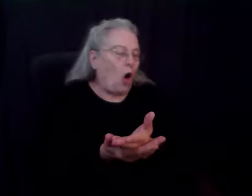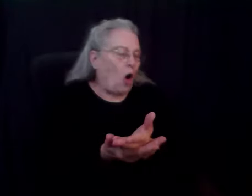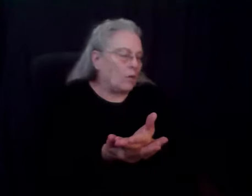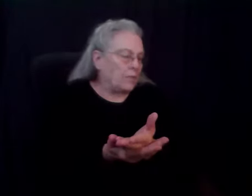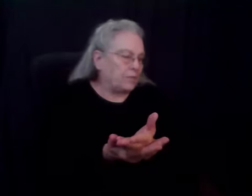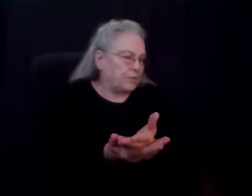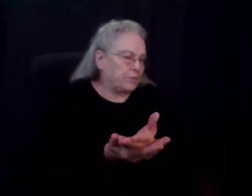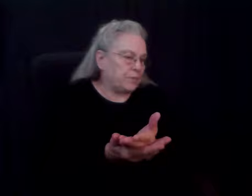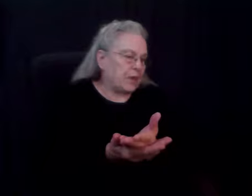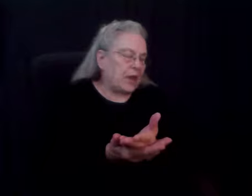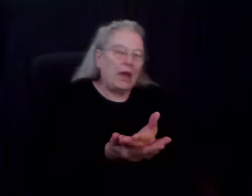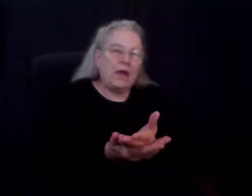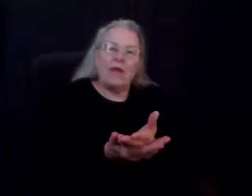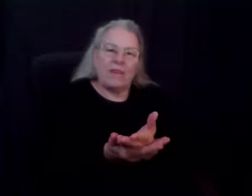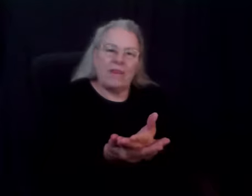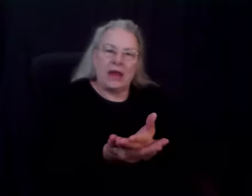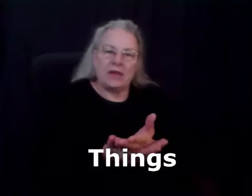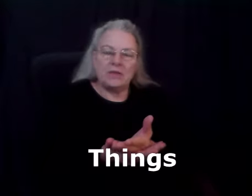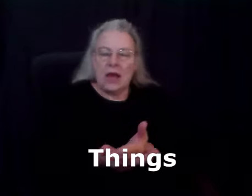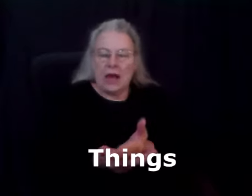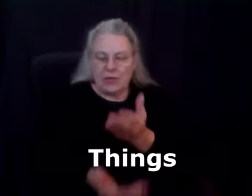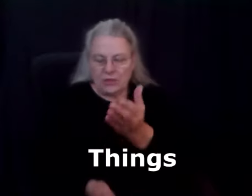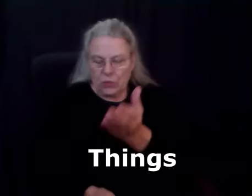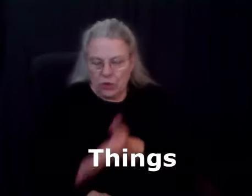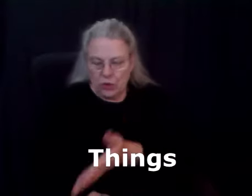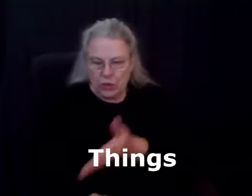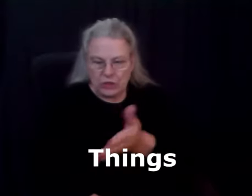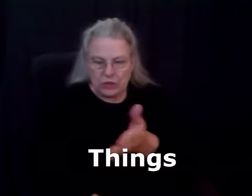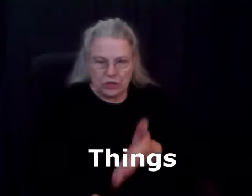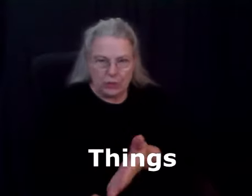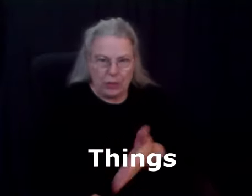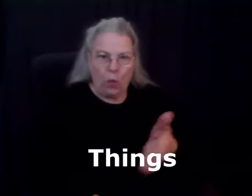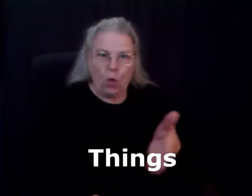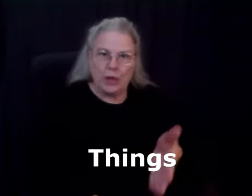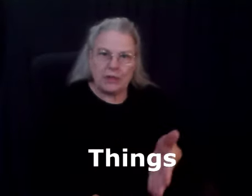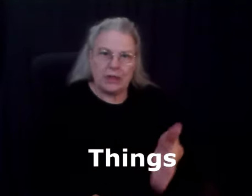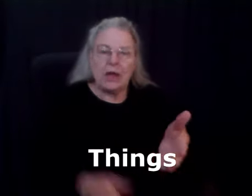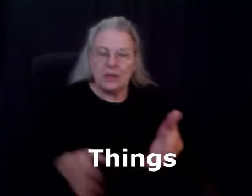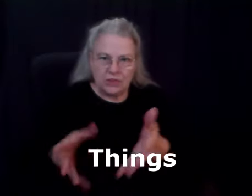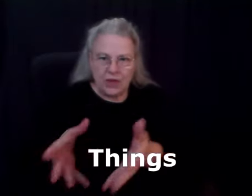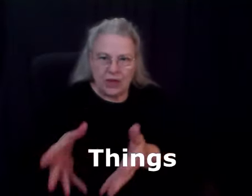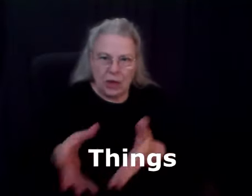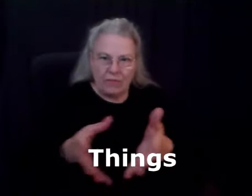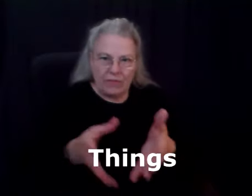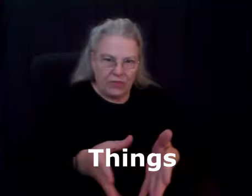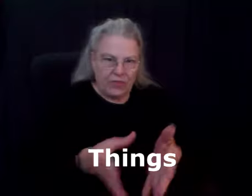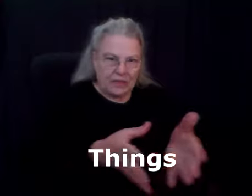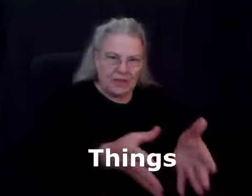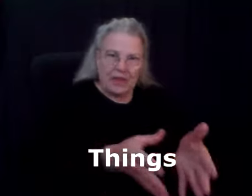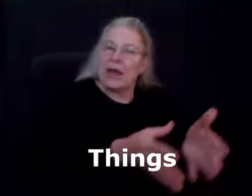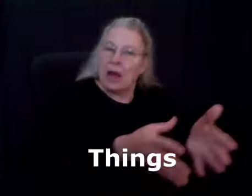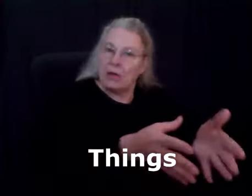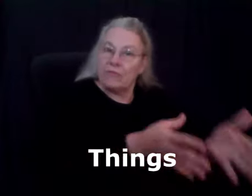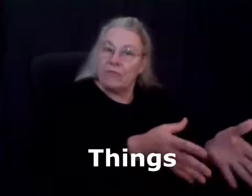All. Things, and that's where you're going to just be pointing. It's just like you have things laying out in front of